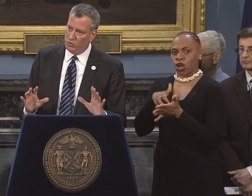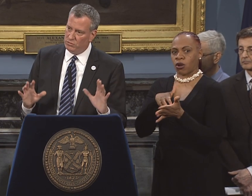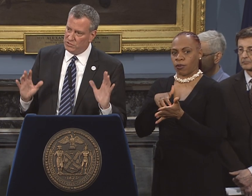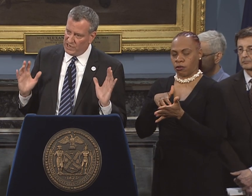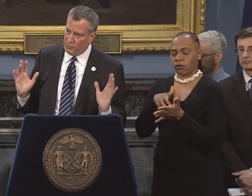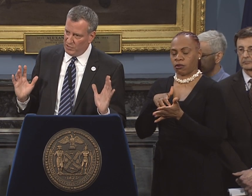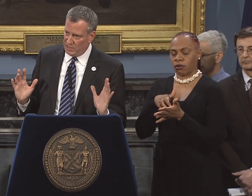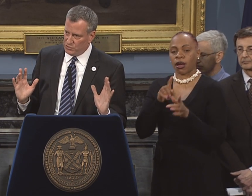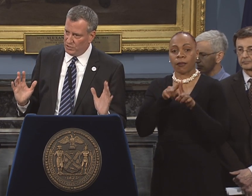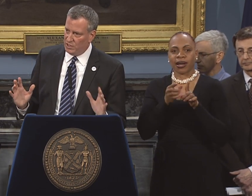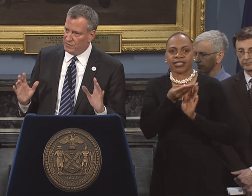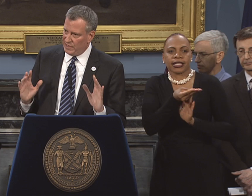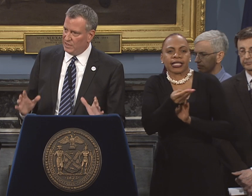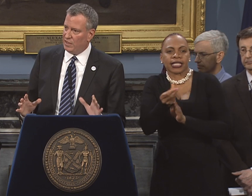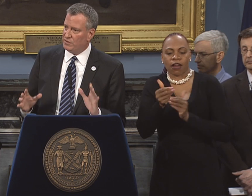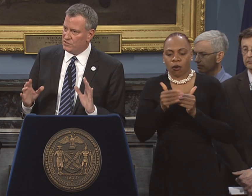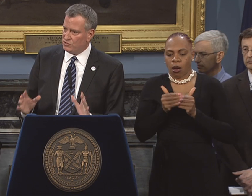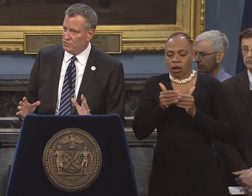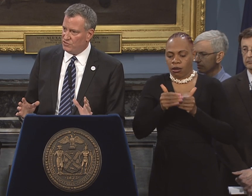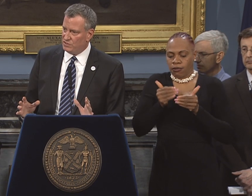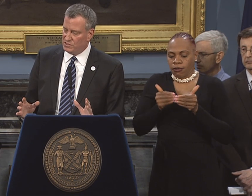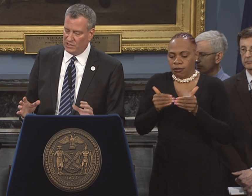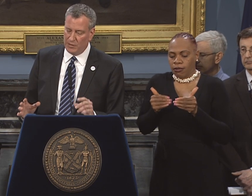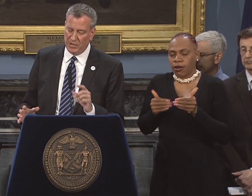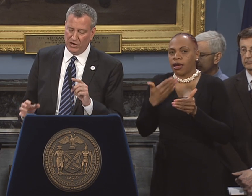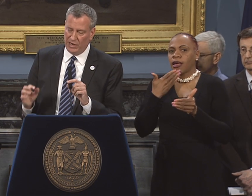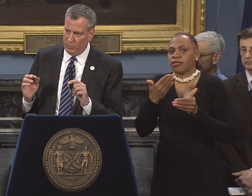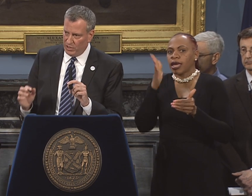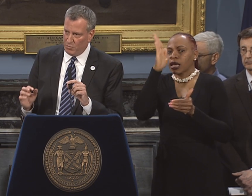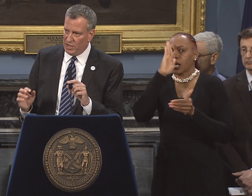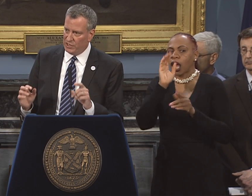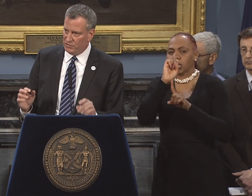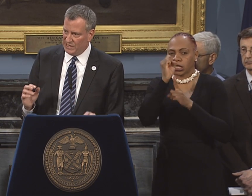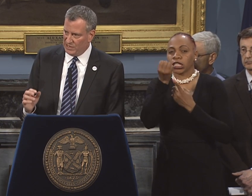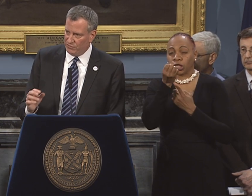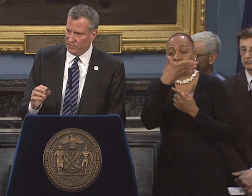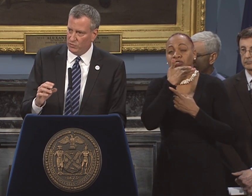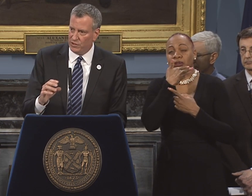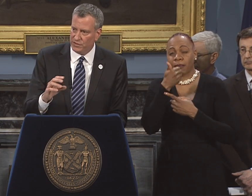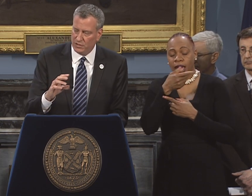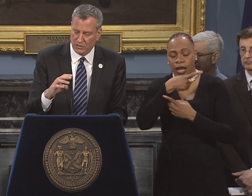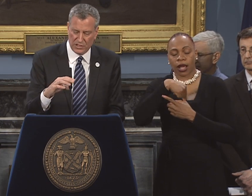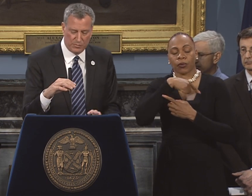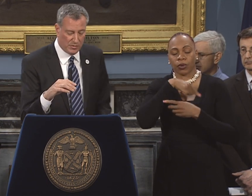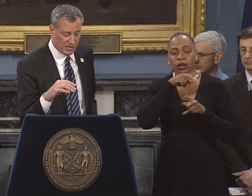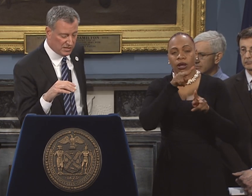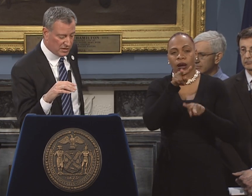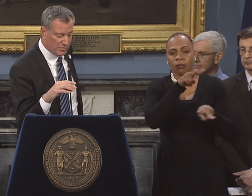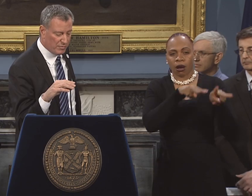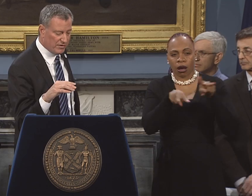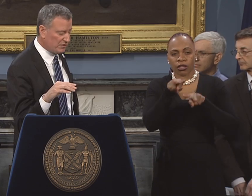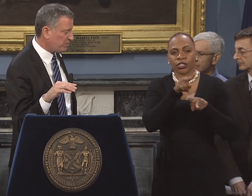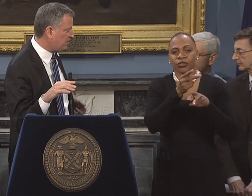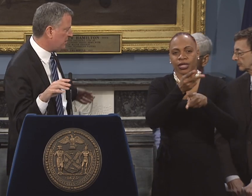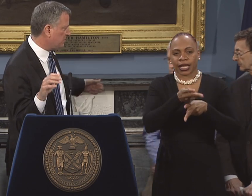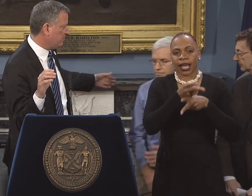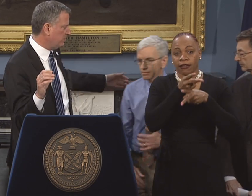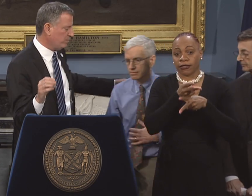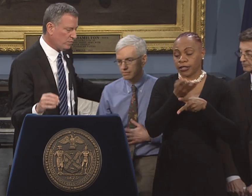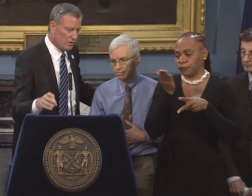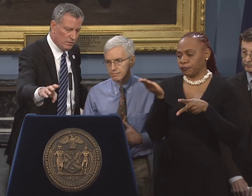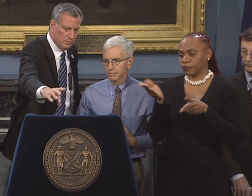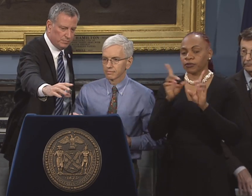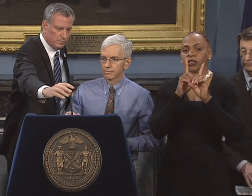if you go several blocks away, thank God, the situation is a lot better, and we are monitoring carefully with DEP. But let's let the Department of Health speak to